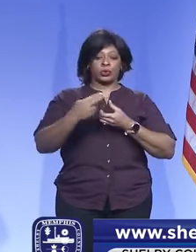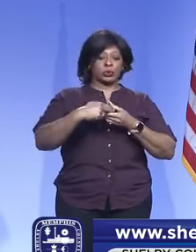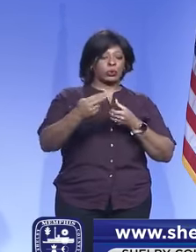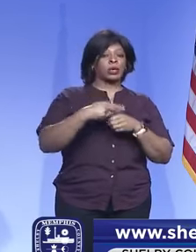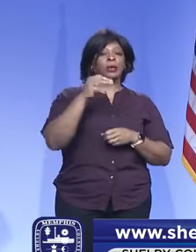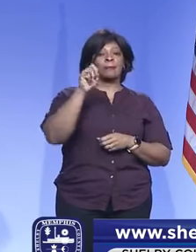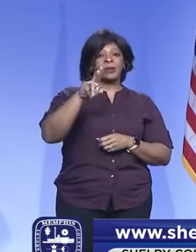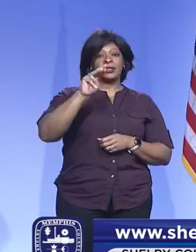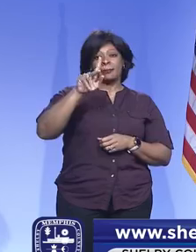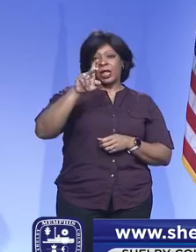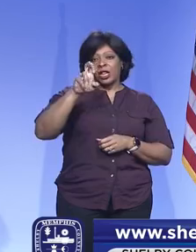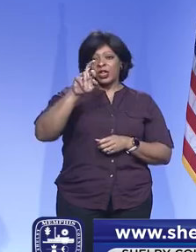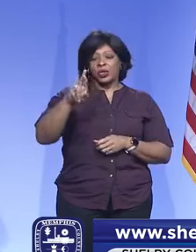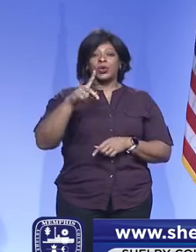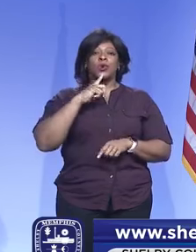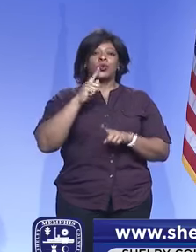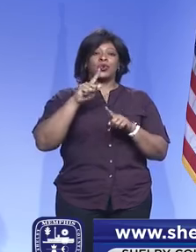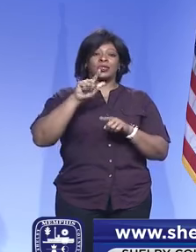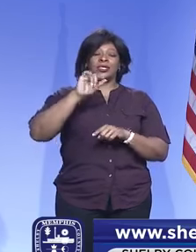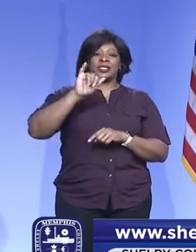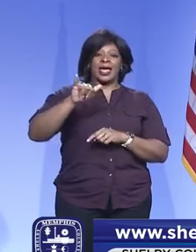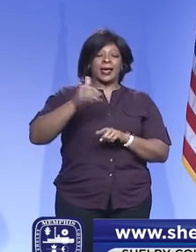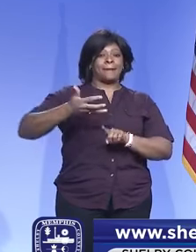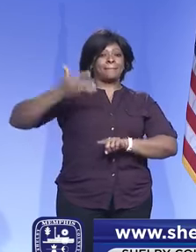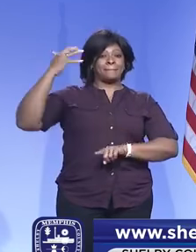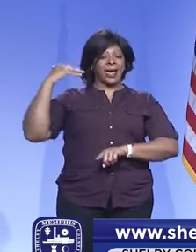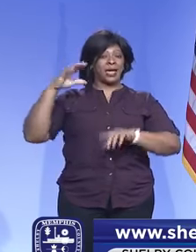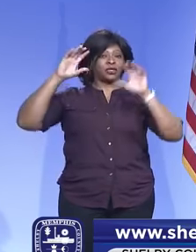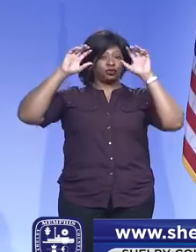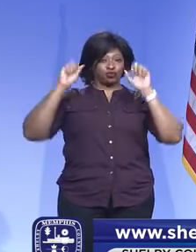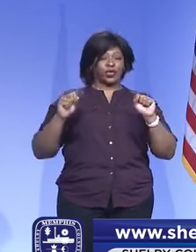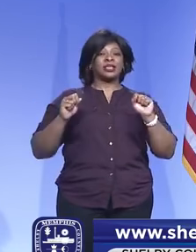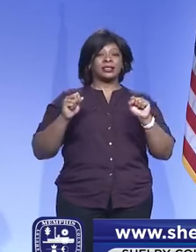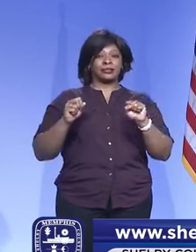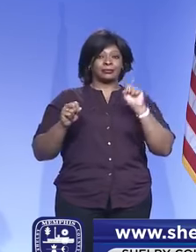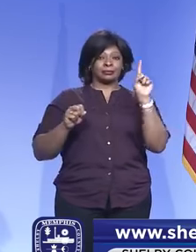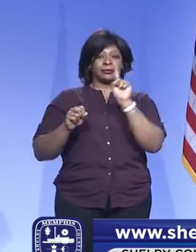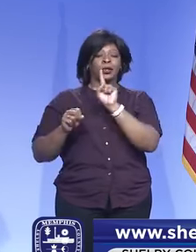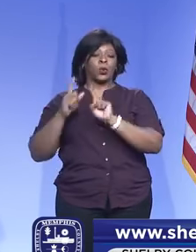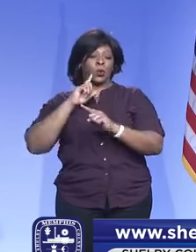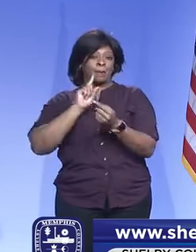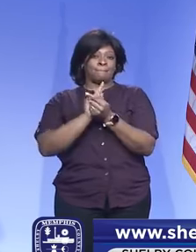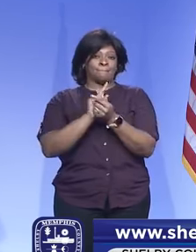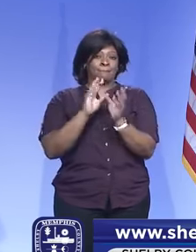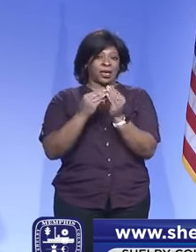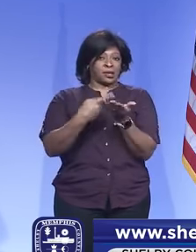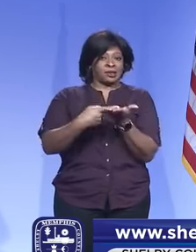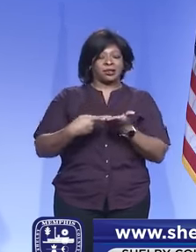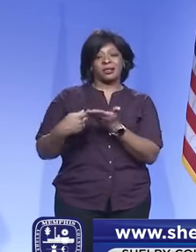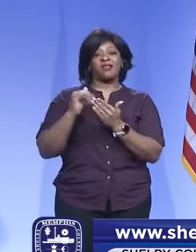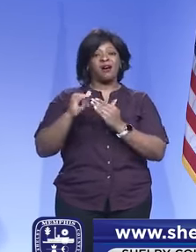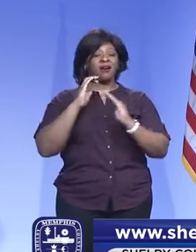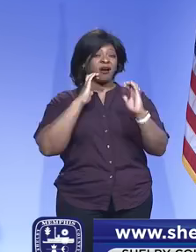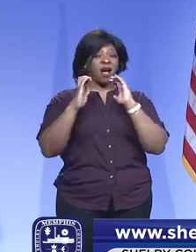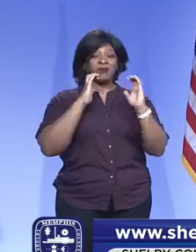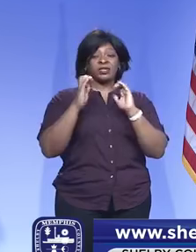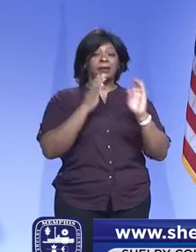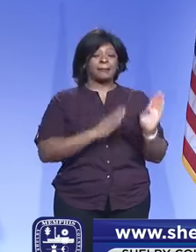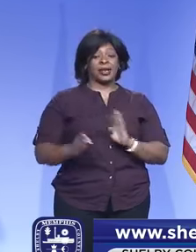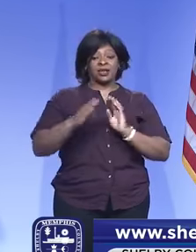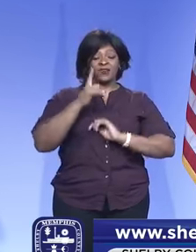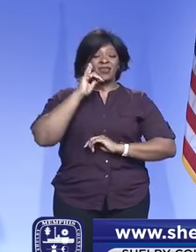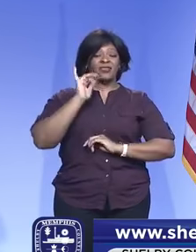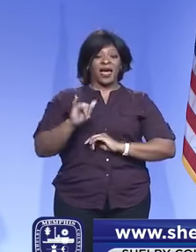Mr. Meller, who's the immediate past president. I do want it also on the record that that conversation and planning for